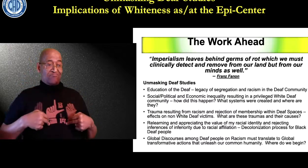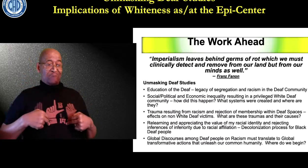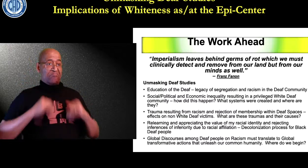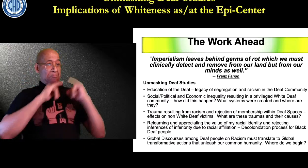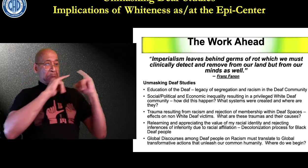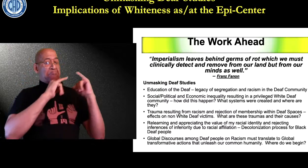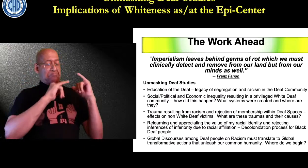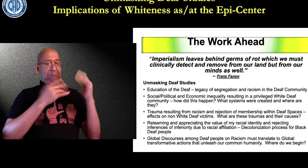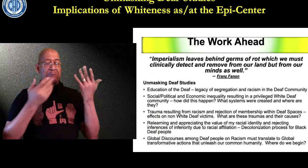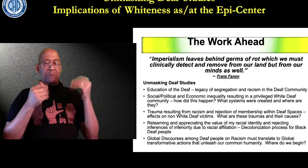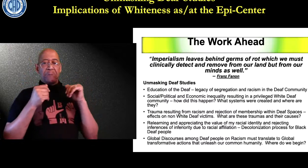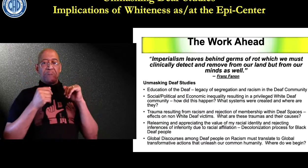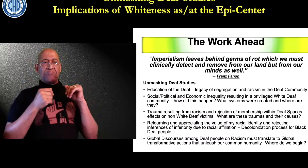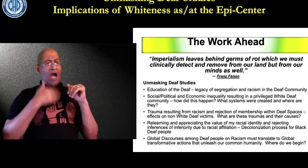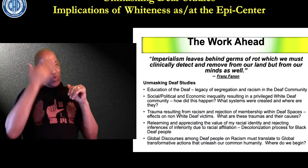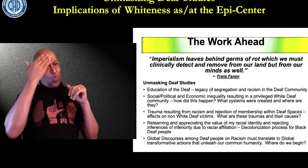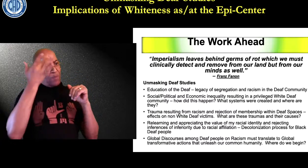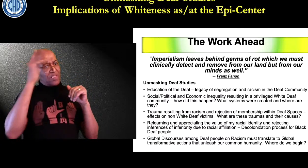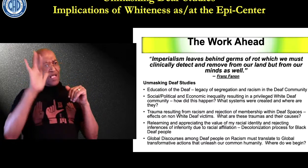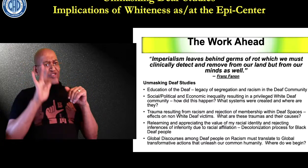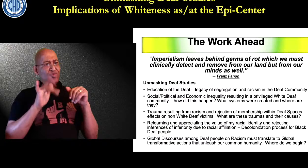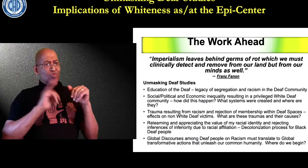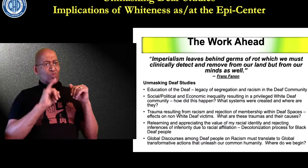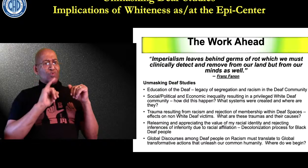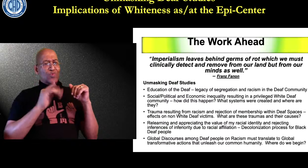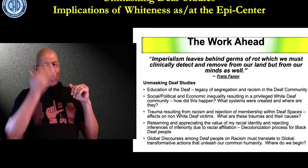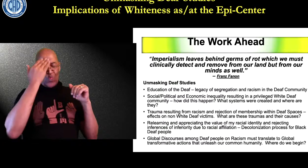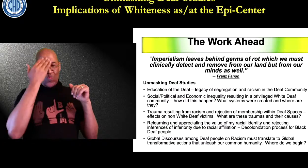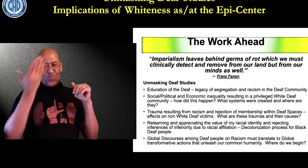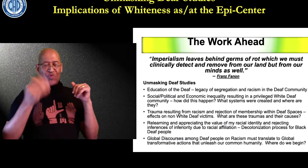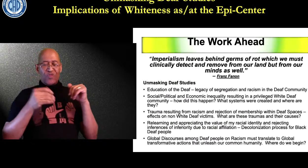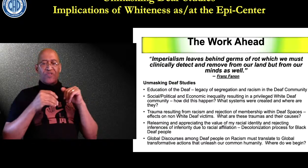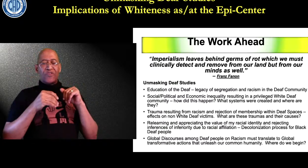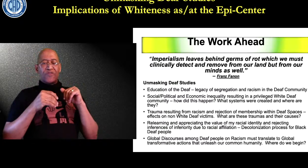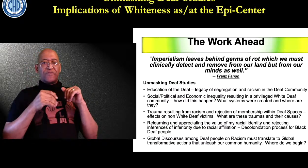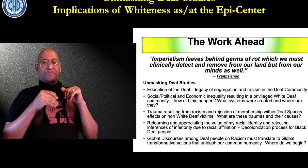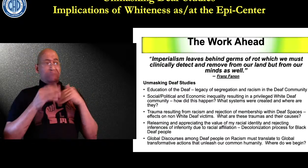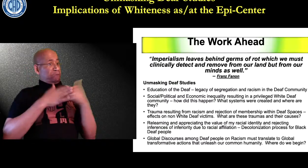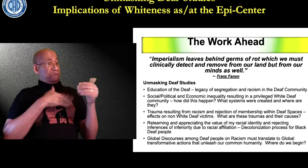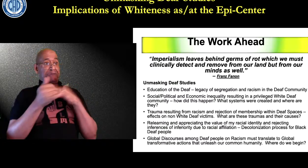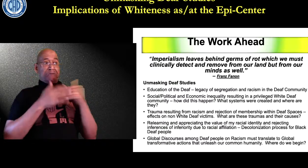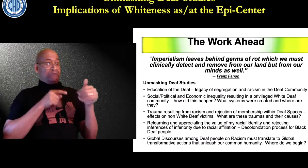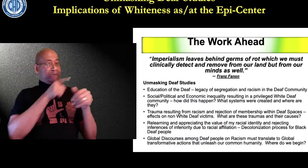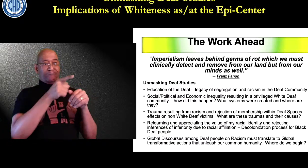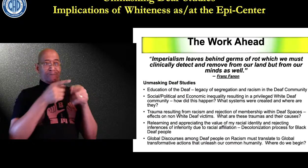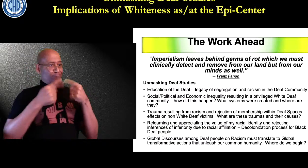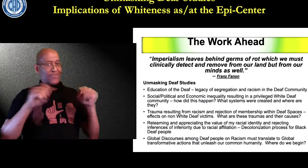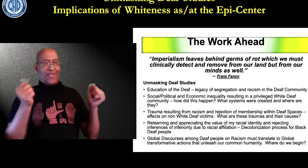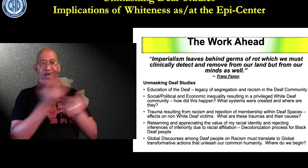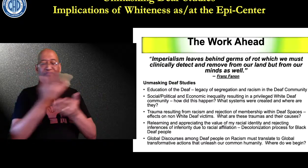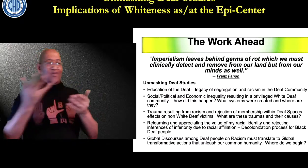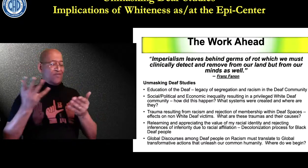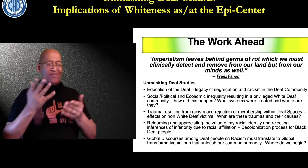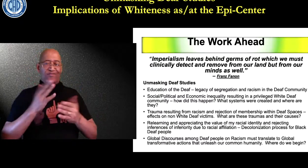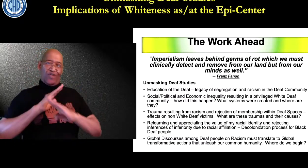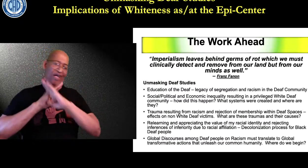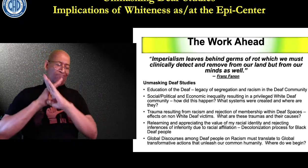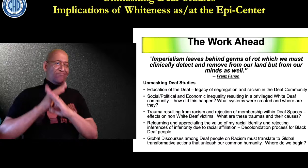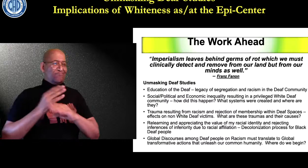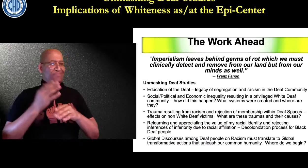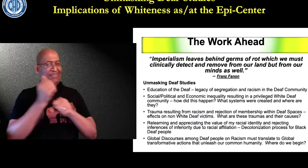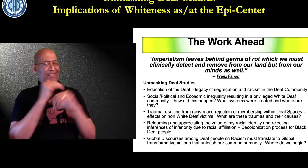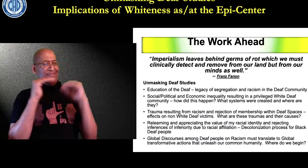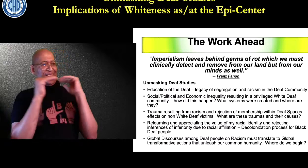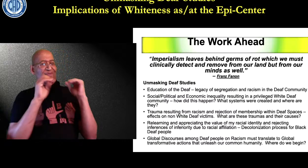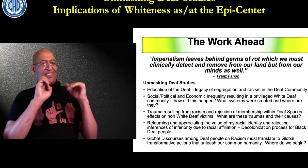you know that I'm human, same as everybody else. I'm intelligent. It doesn't